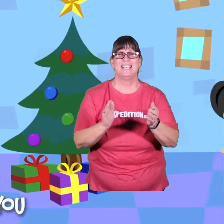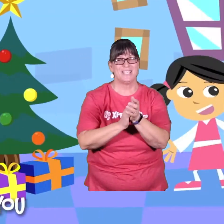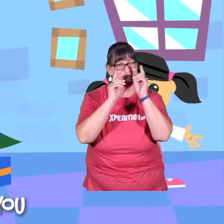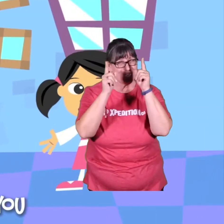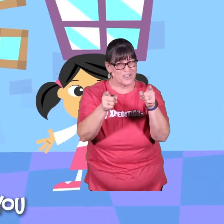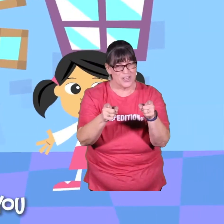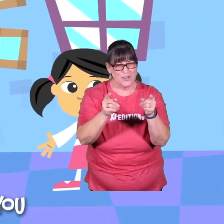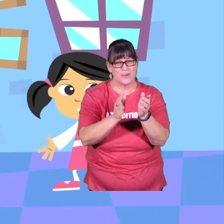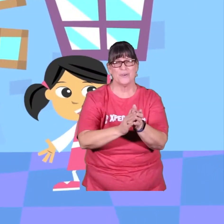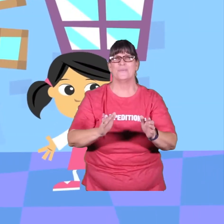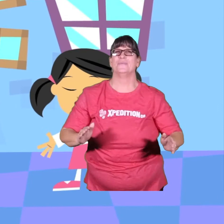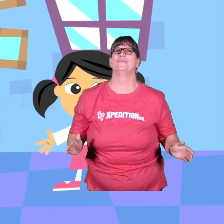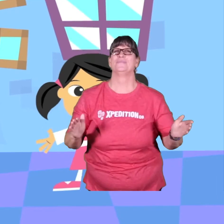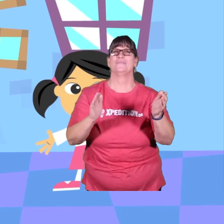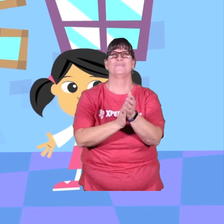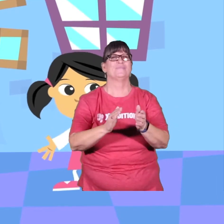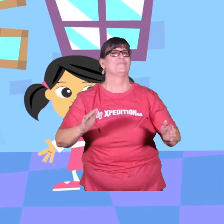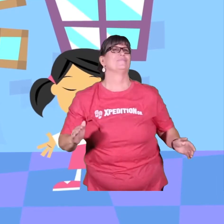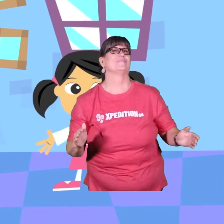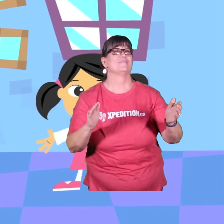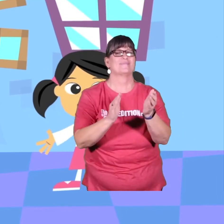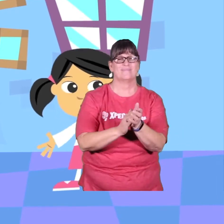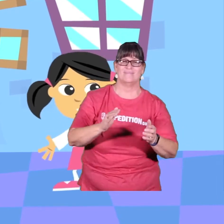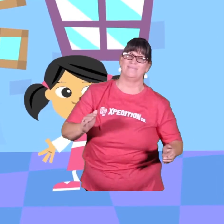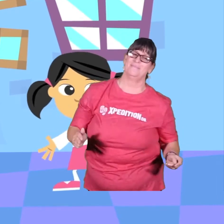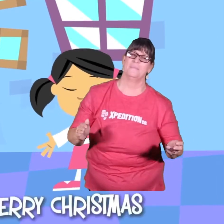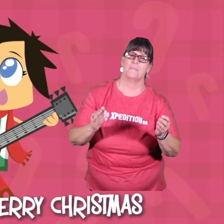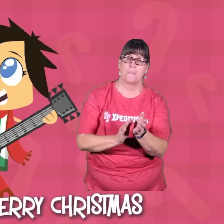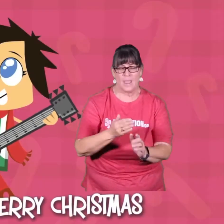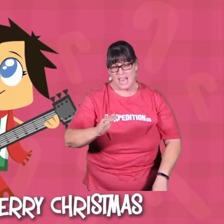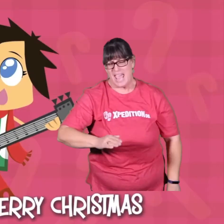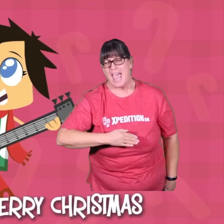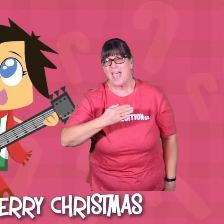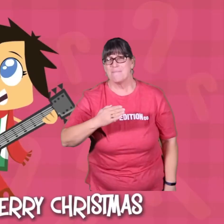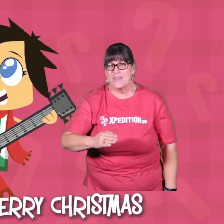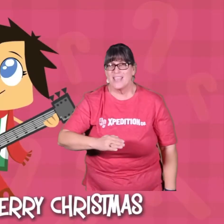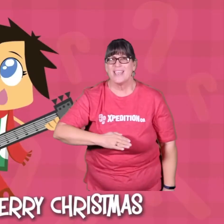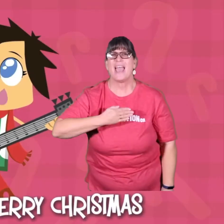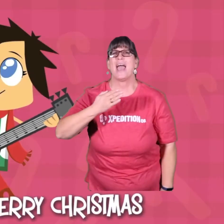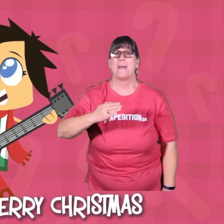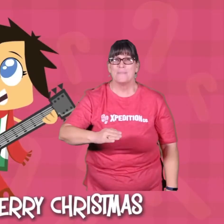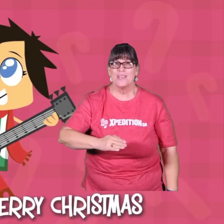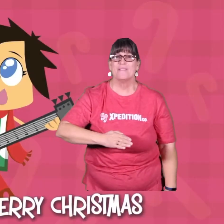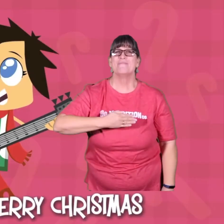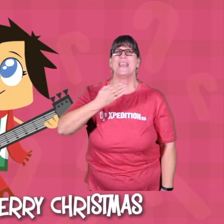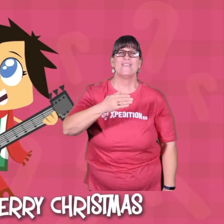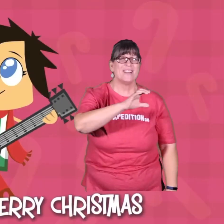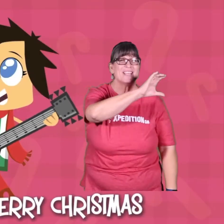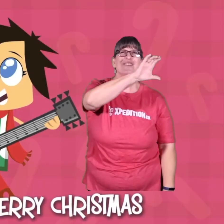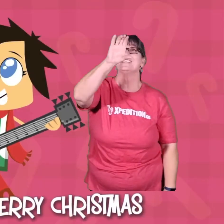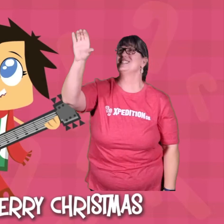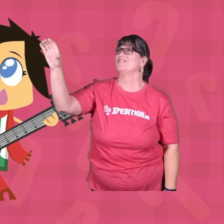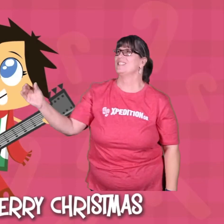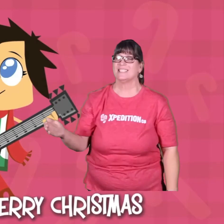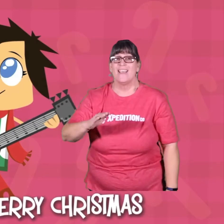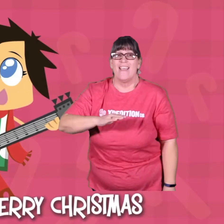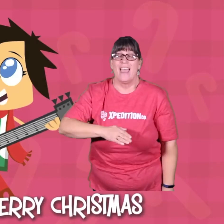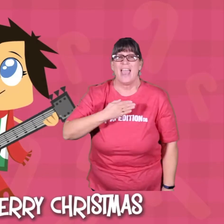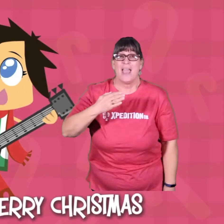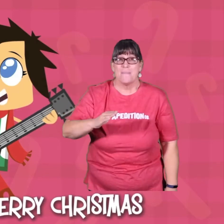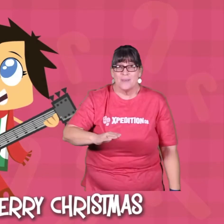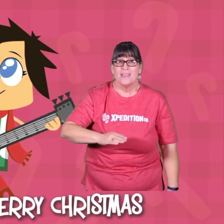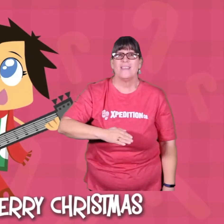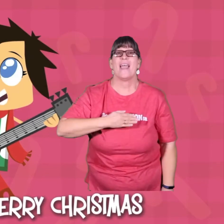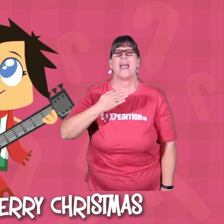To you Oh, we sing Happy, happy, merry Christmas